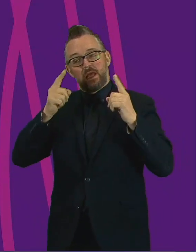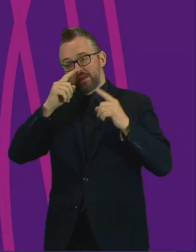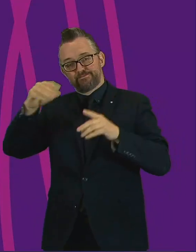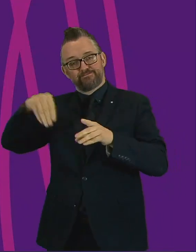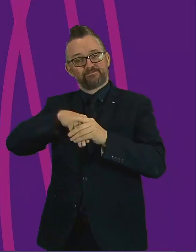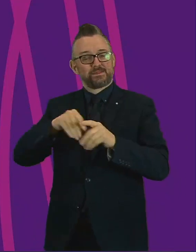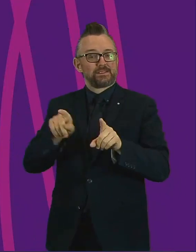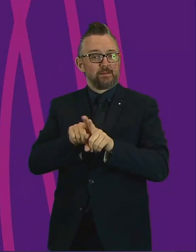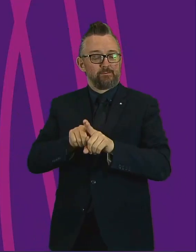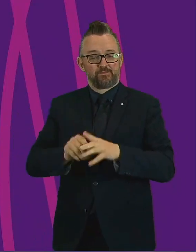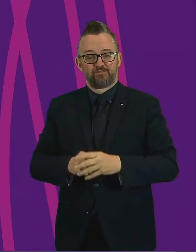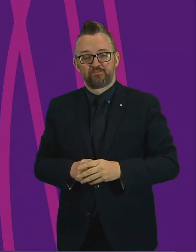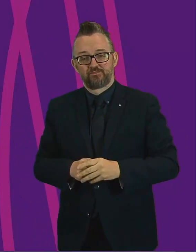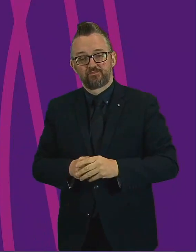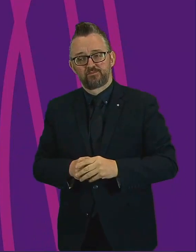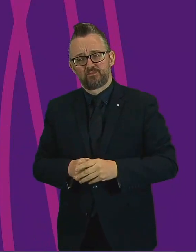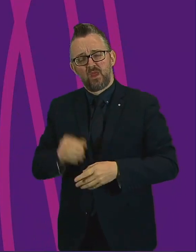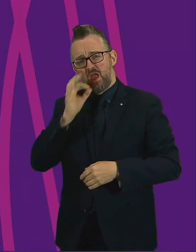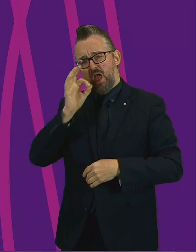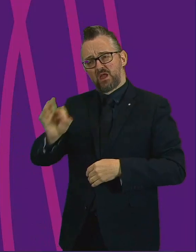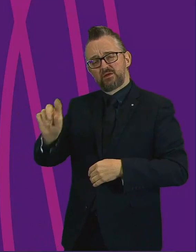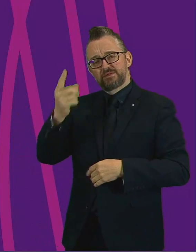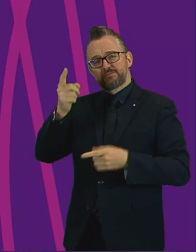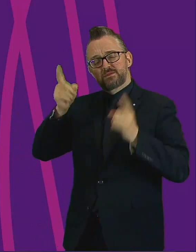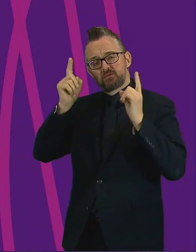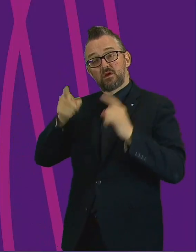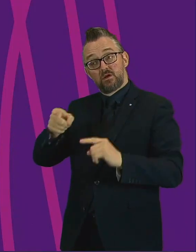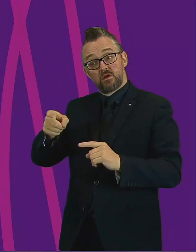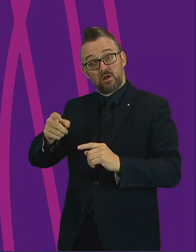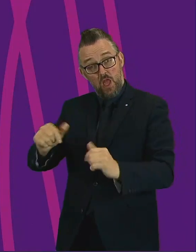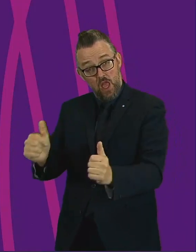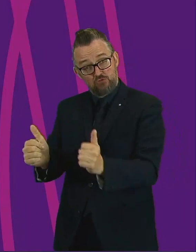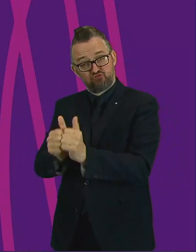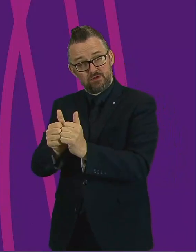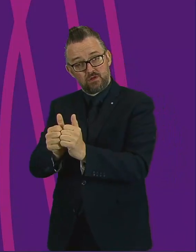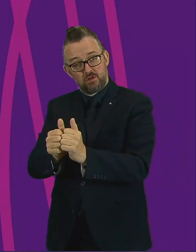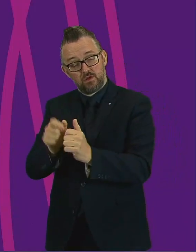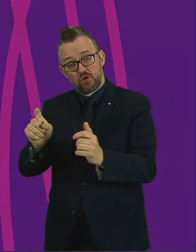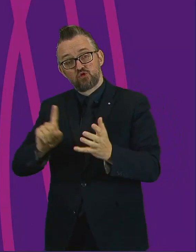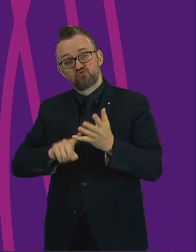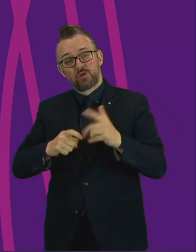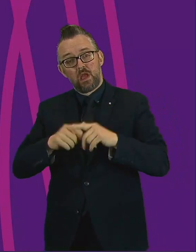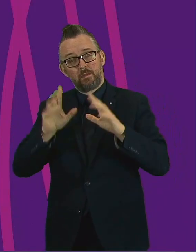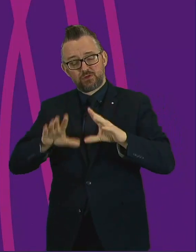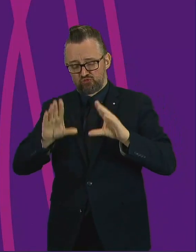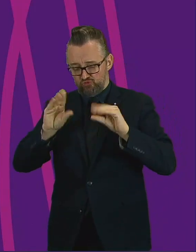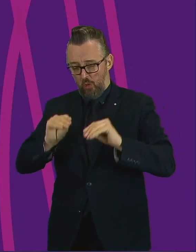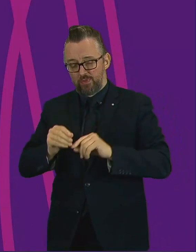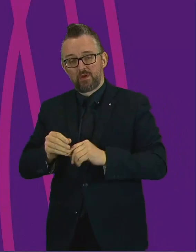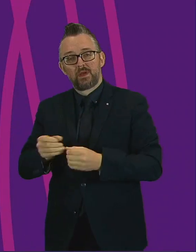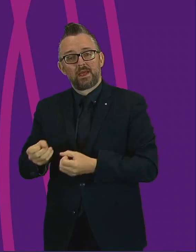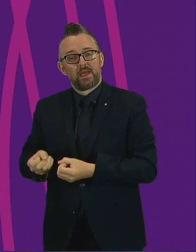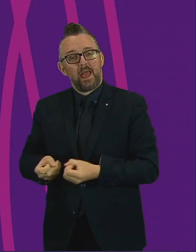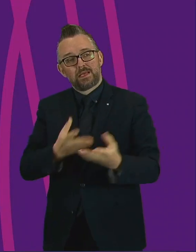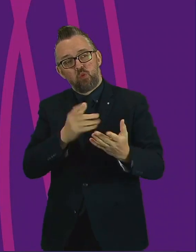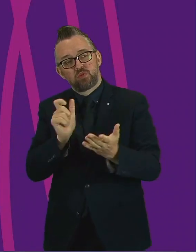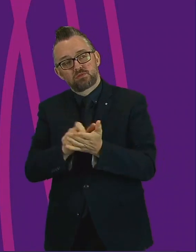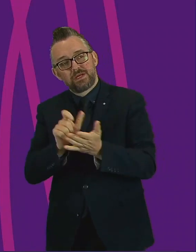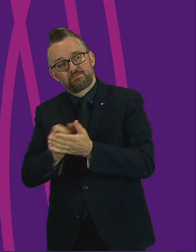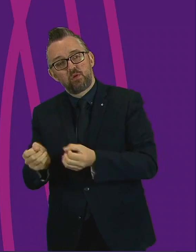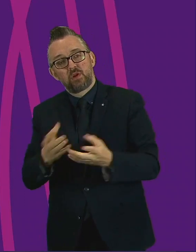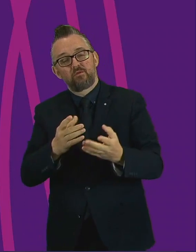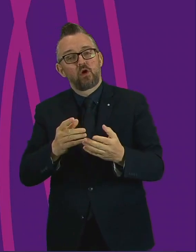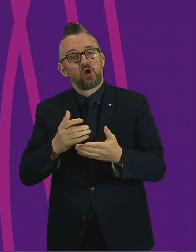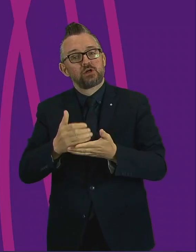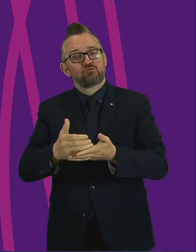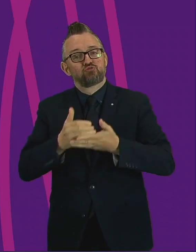call. Does she agree also that the UK must stop all export licences for security and policing